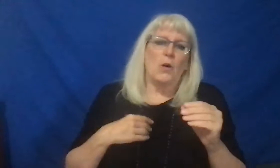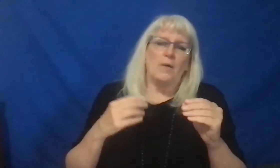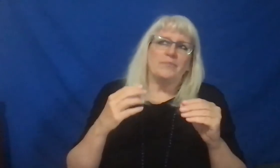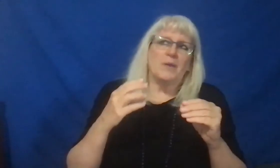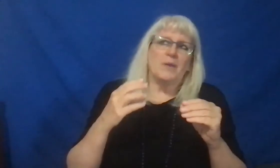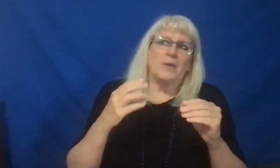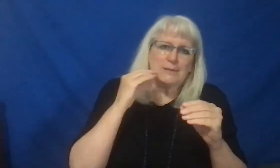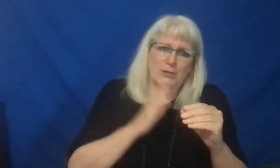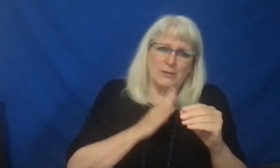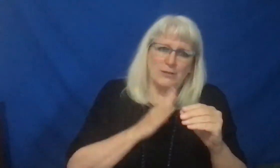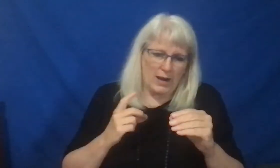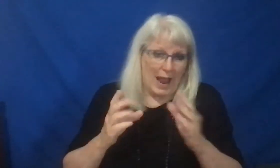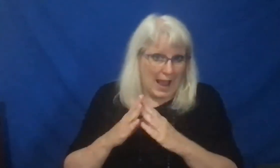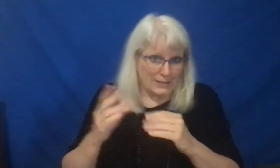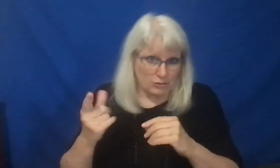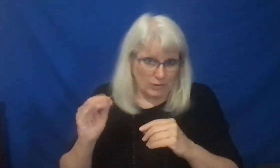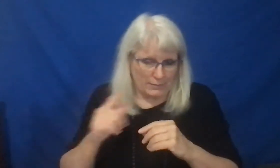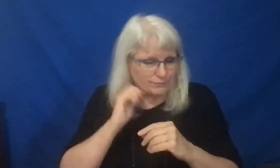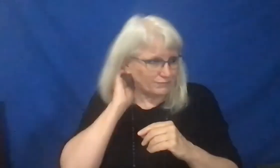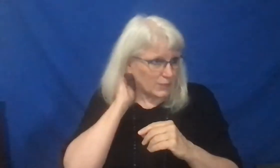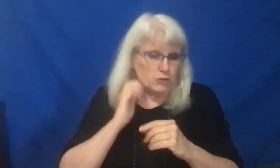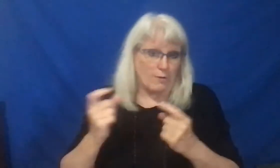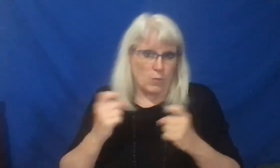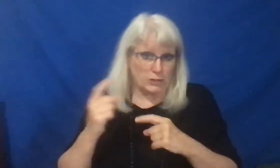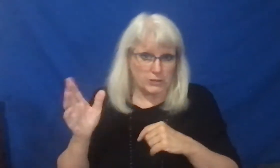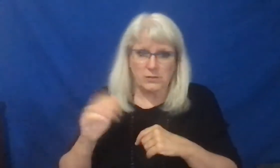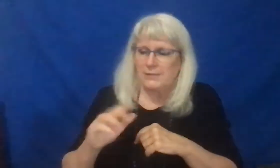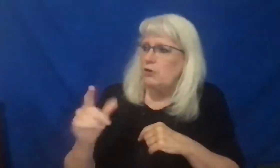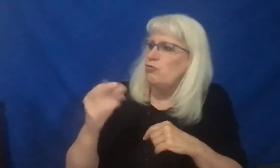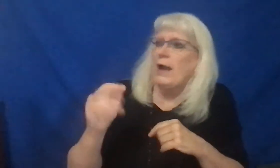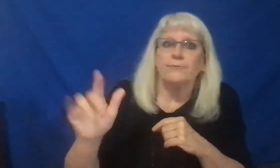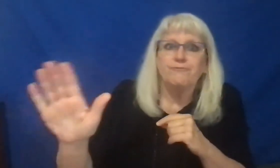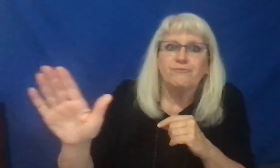Greg. They asked me, "Would you have any questions for us?" And I said, "Greg, what keeps you up at night?"